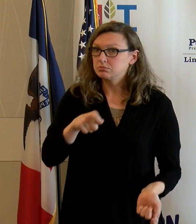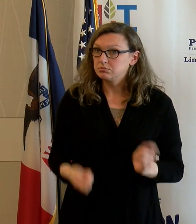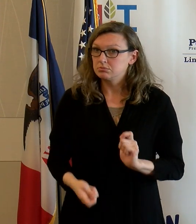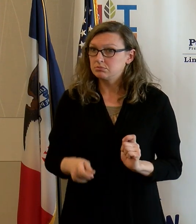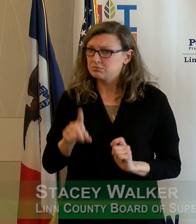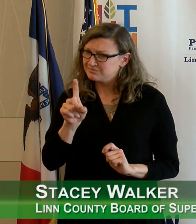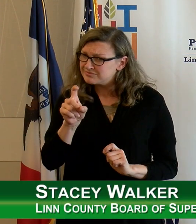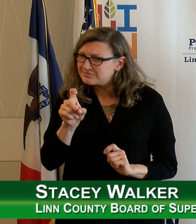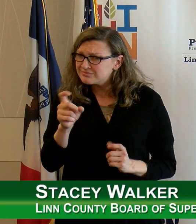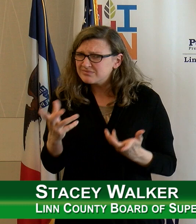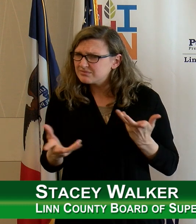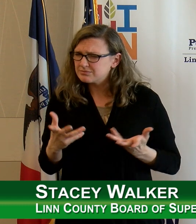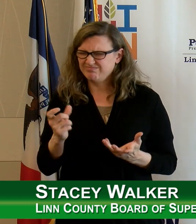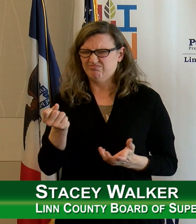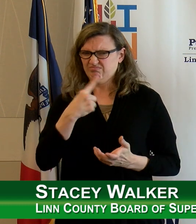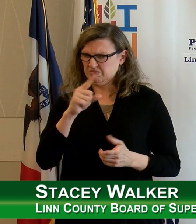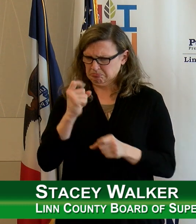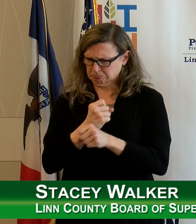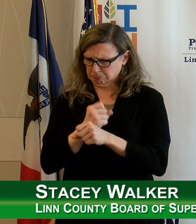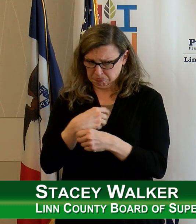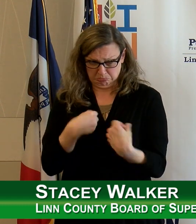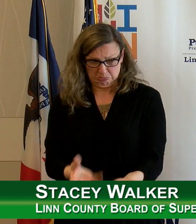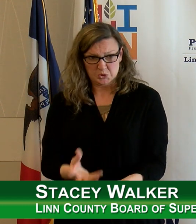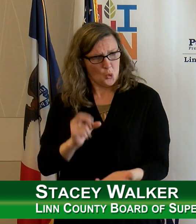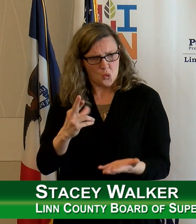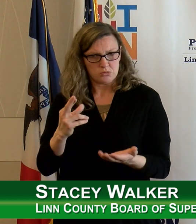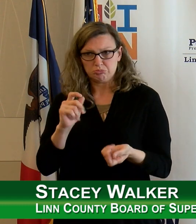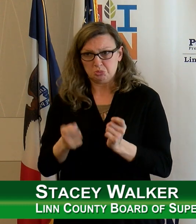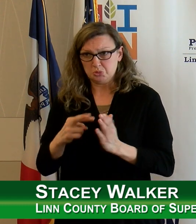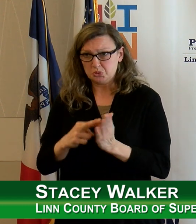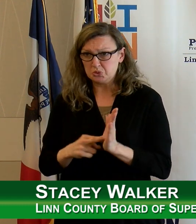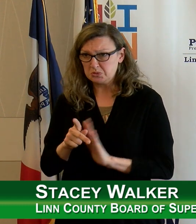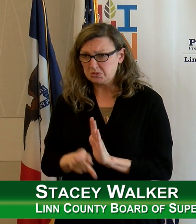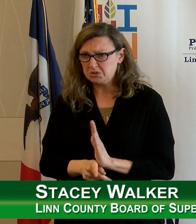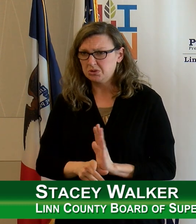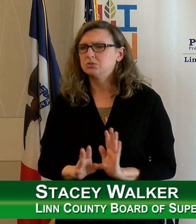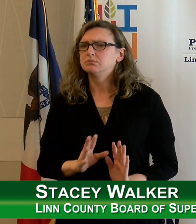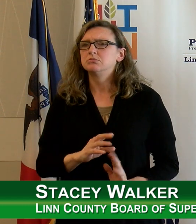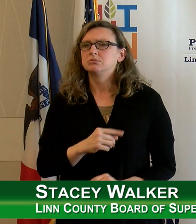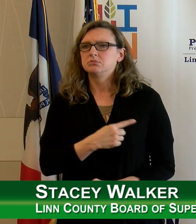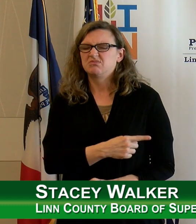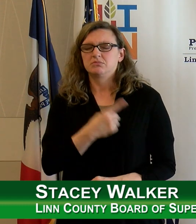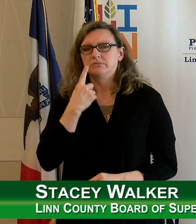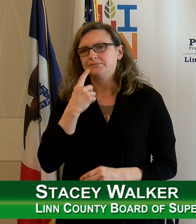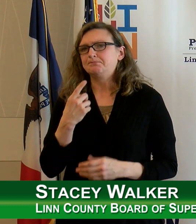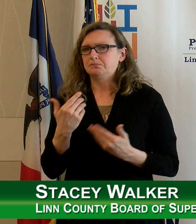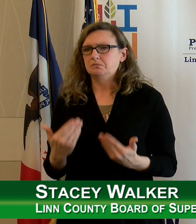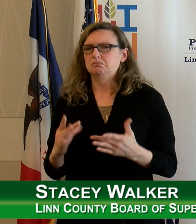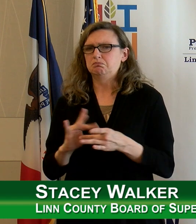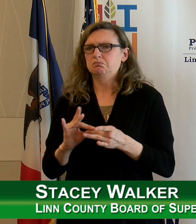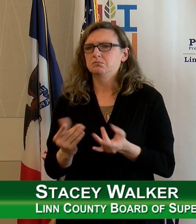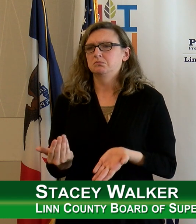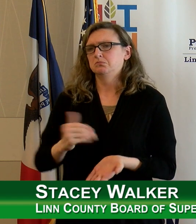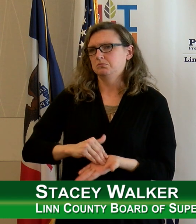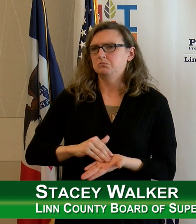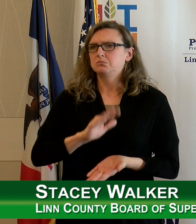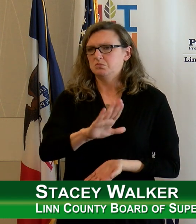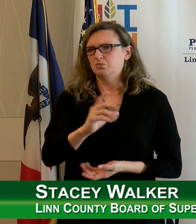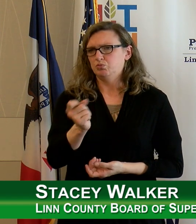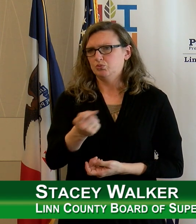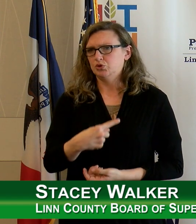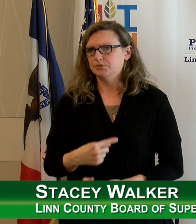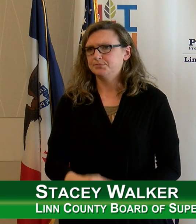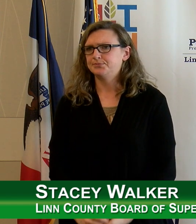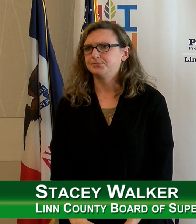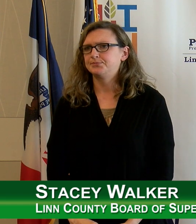that? Yeah, so I'll just try to paraphrase and repeat the question for those listening. The question was about shelter in